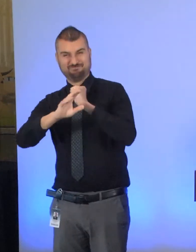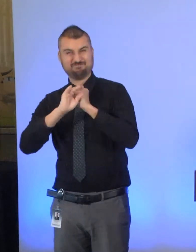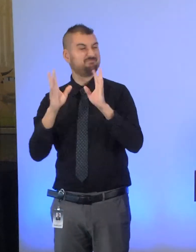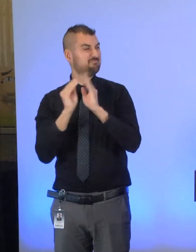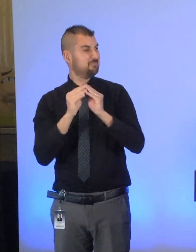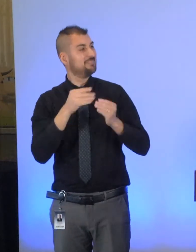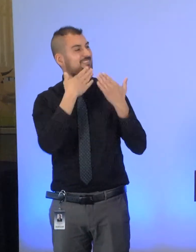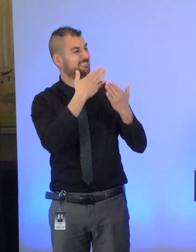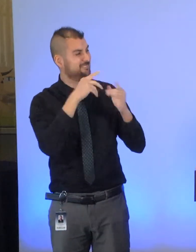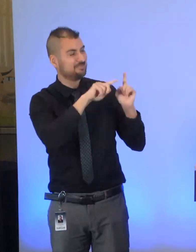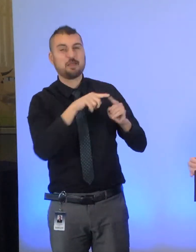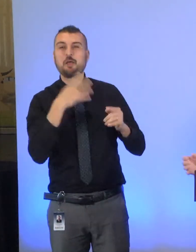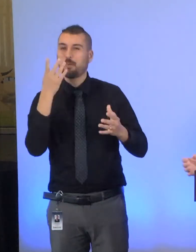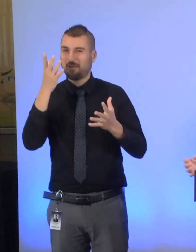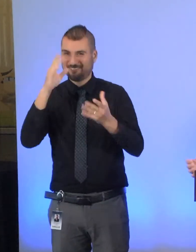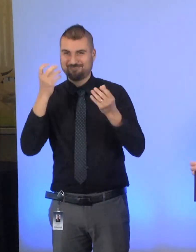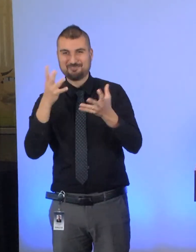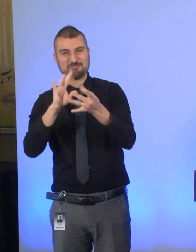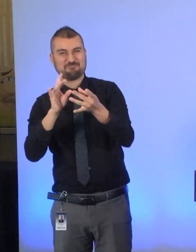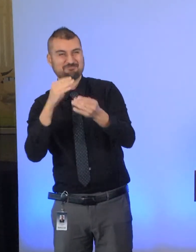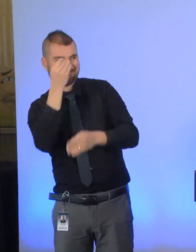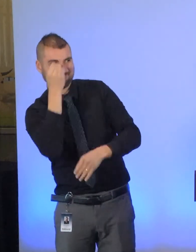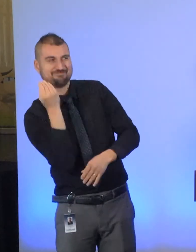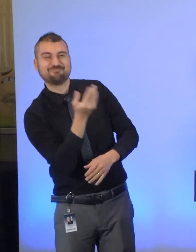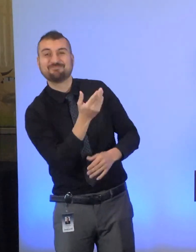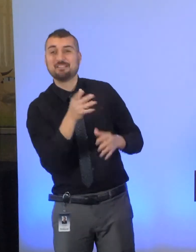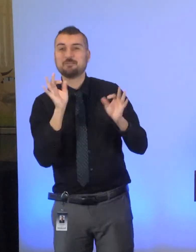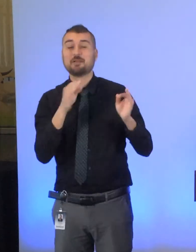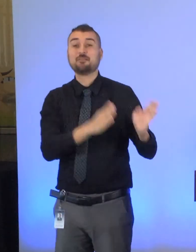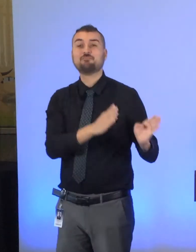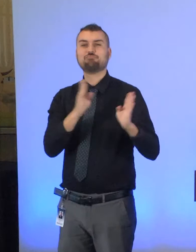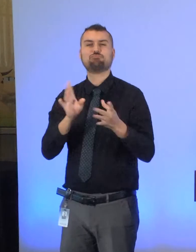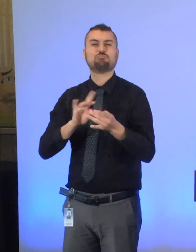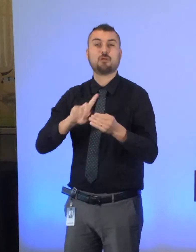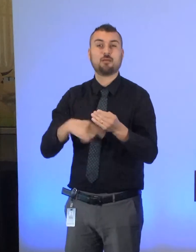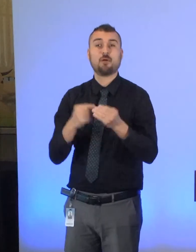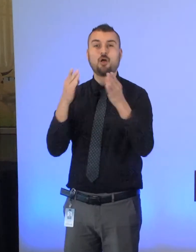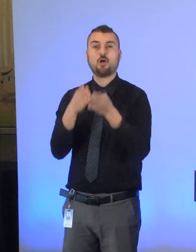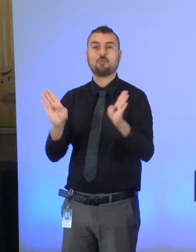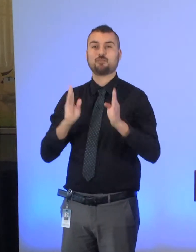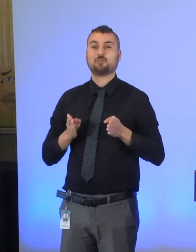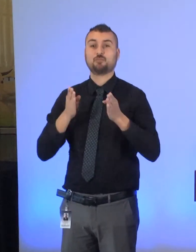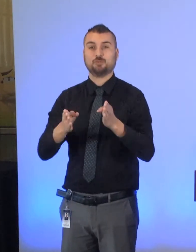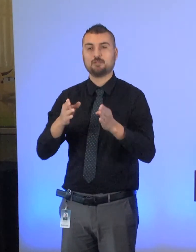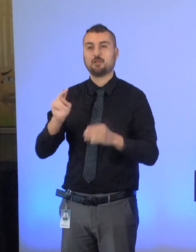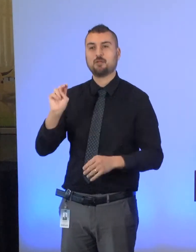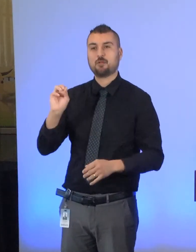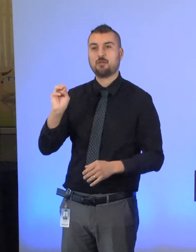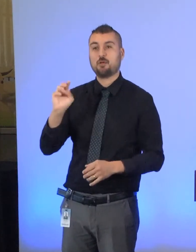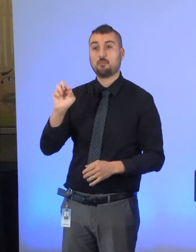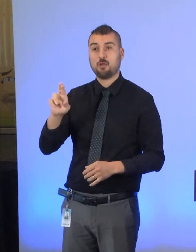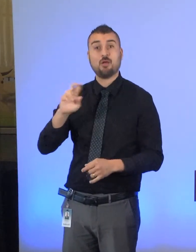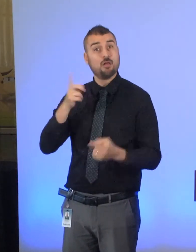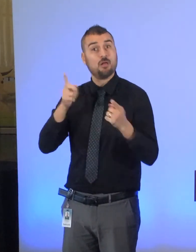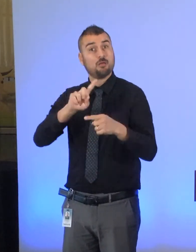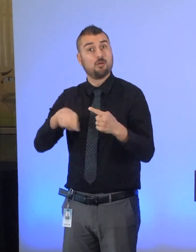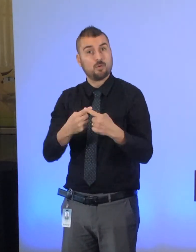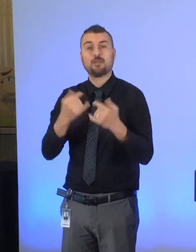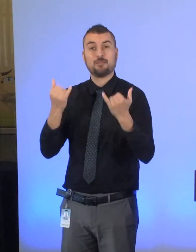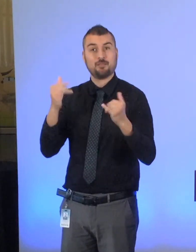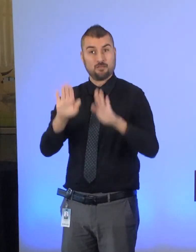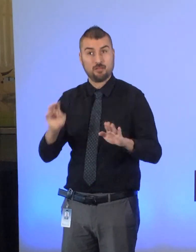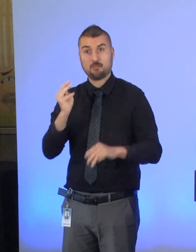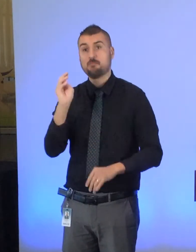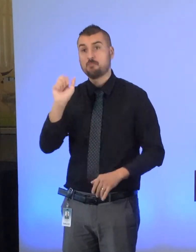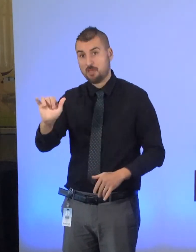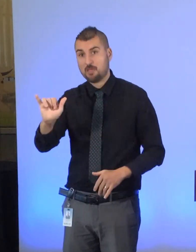to give them a shout out. All right, so next we're going to talk about is Open Streets. So don't forget, Open Streets Nomar is coming this Sunday, May 1st, from